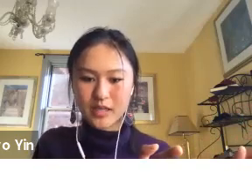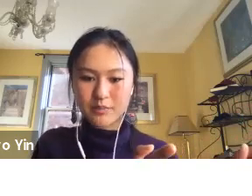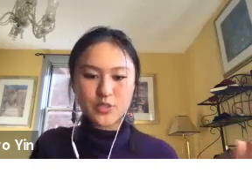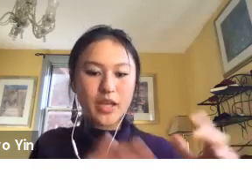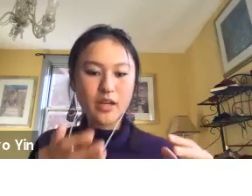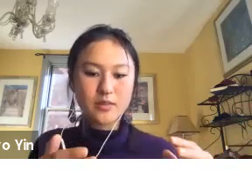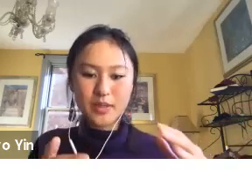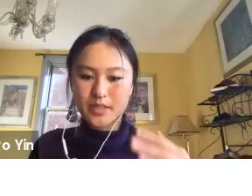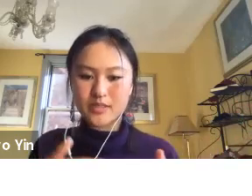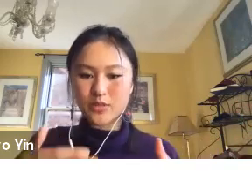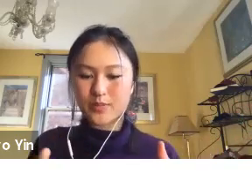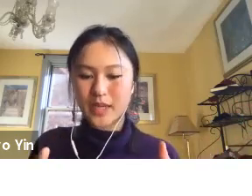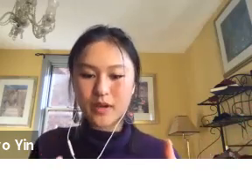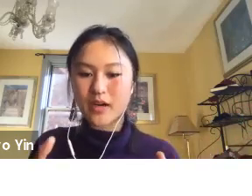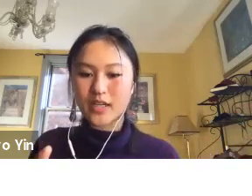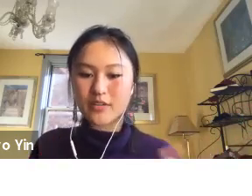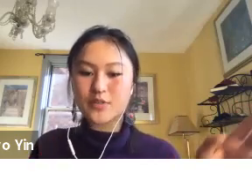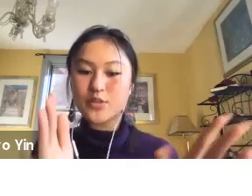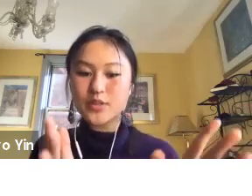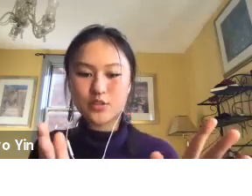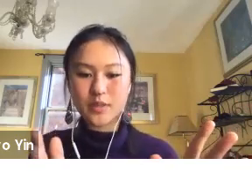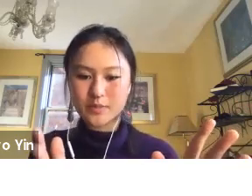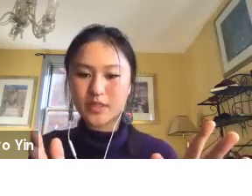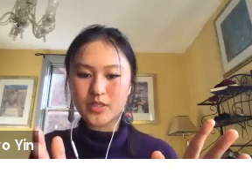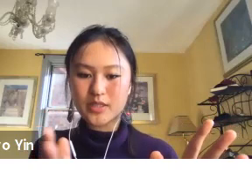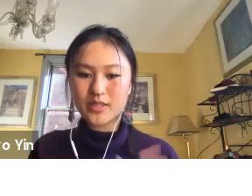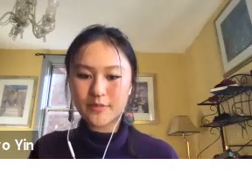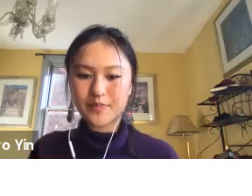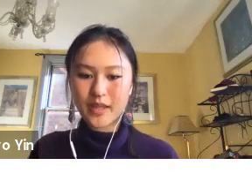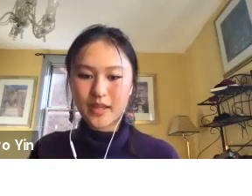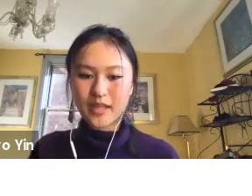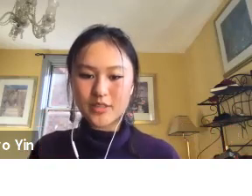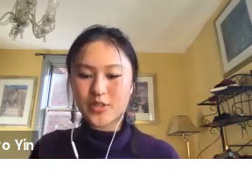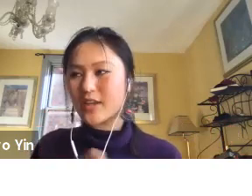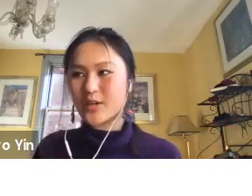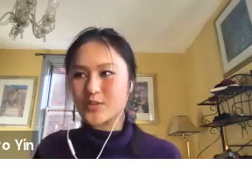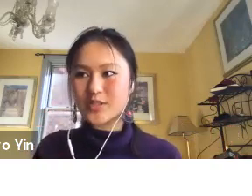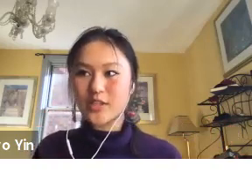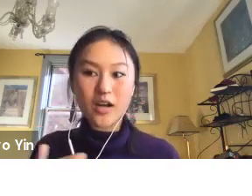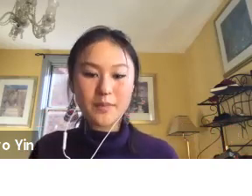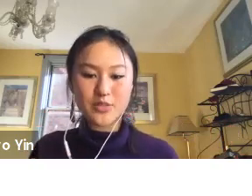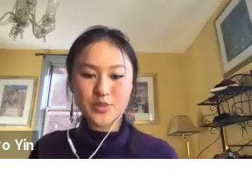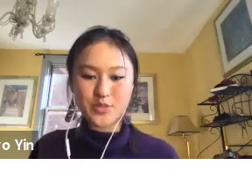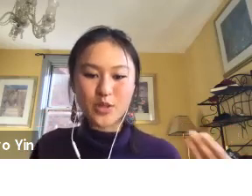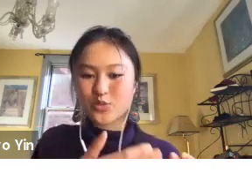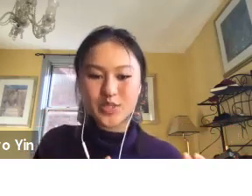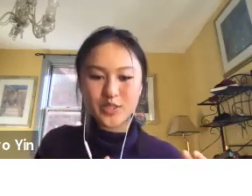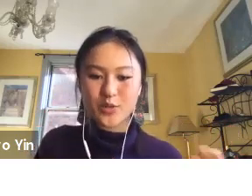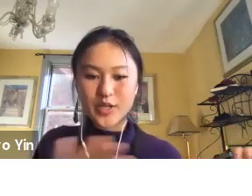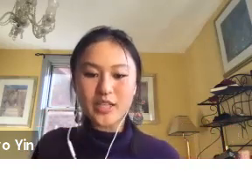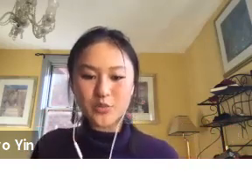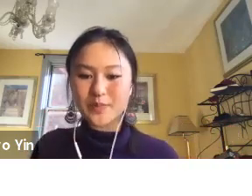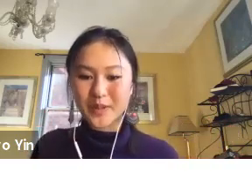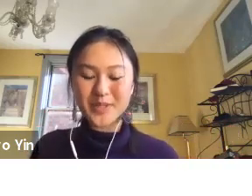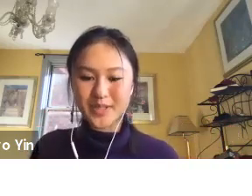months, but you cannot publish your paper on arXiv during the 2 months period. Okay. And you cannot also like talk about your research on Twitter